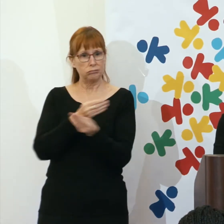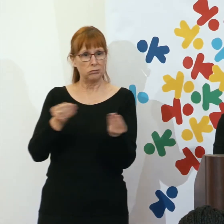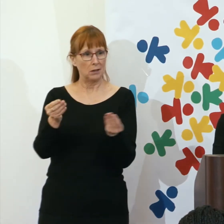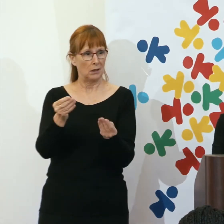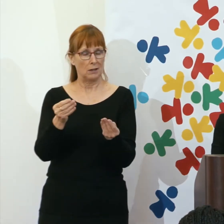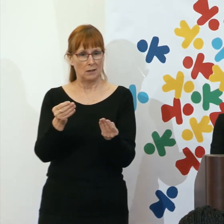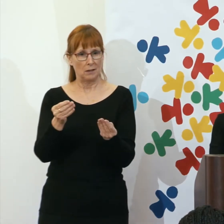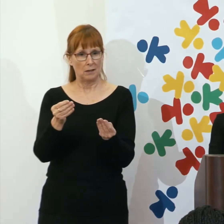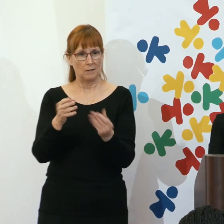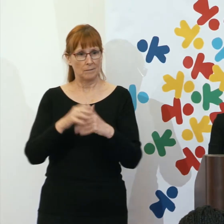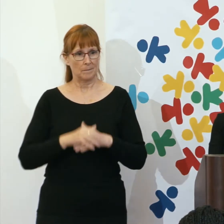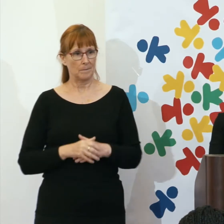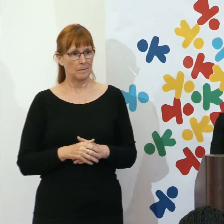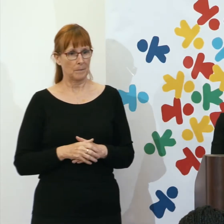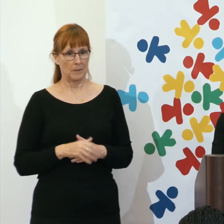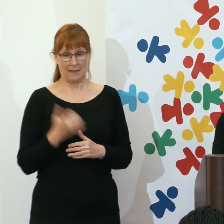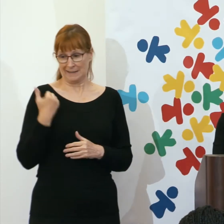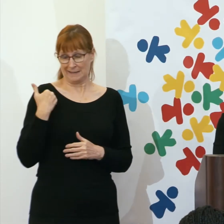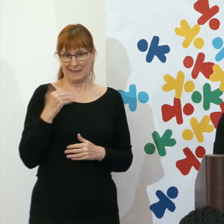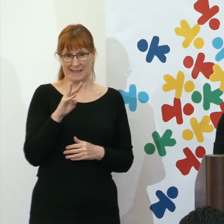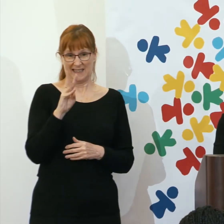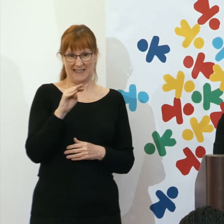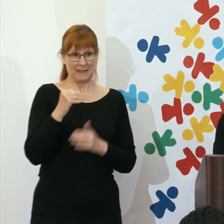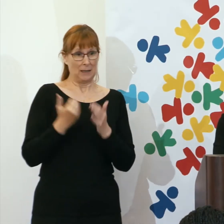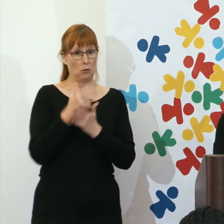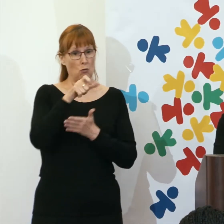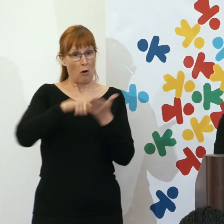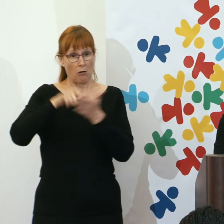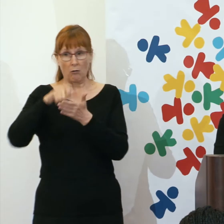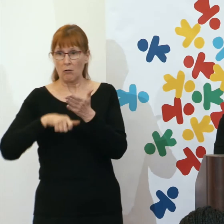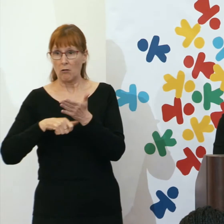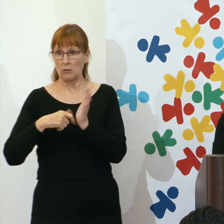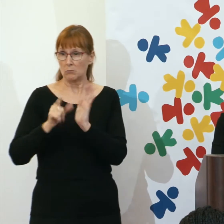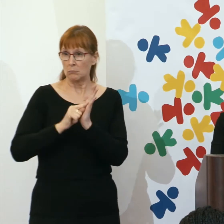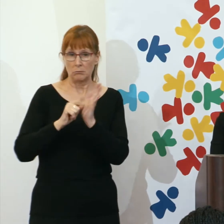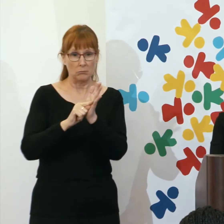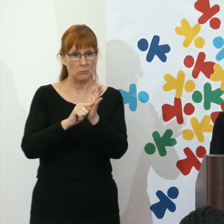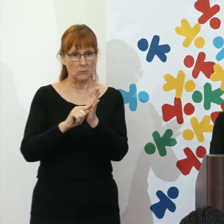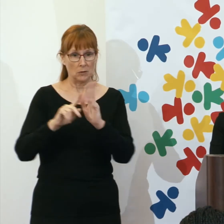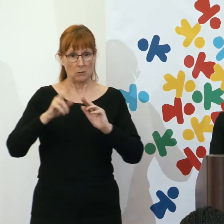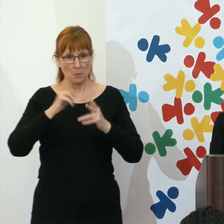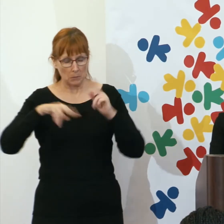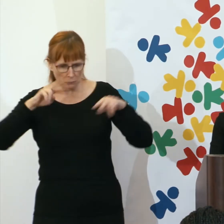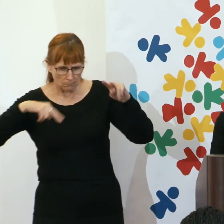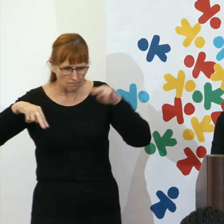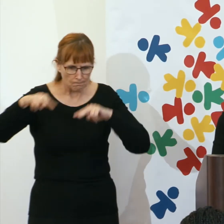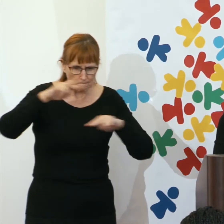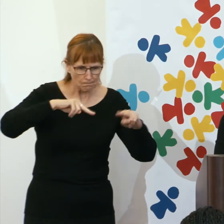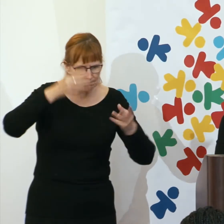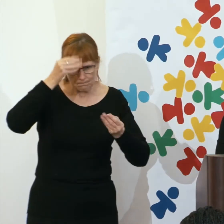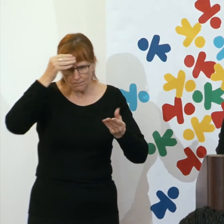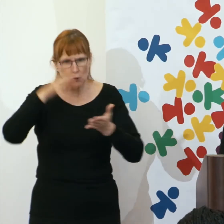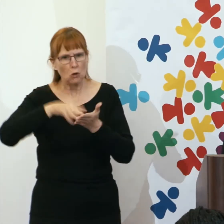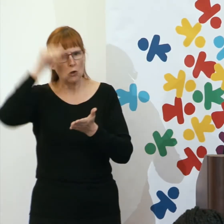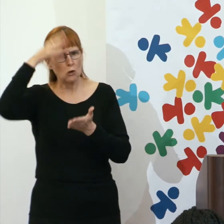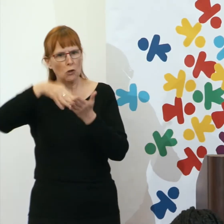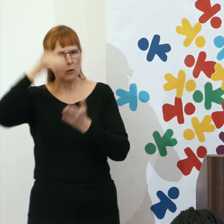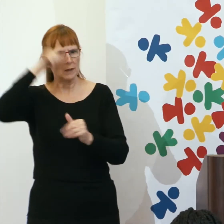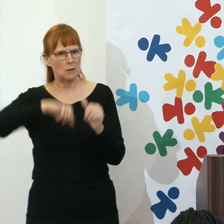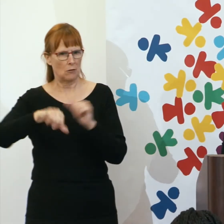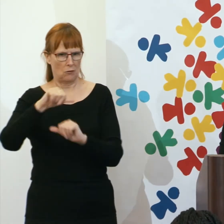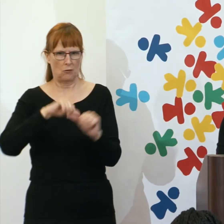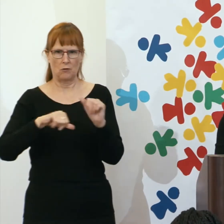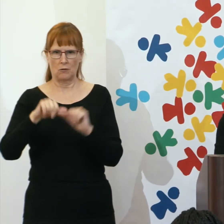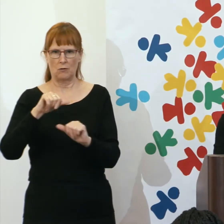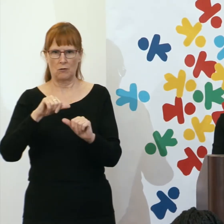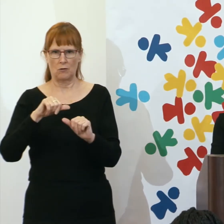articles were published on the site, connecting people across the globe. With social media, our conversation has built